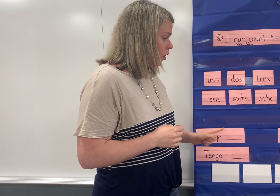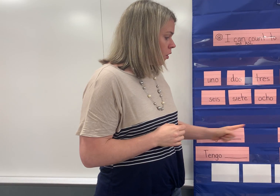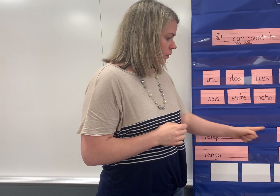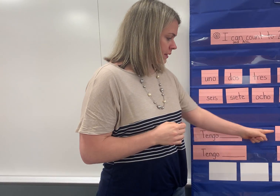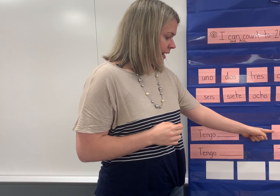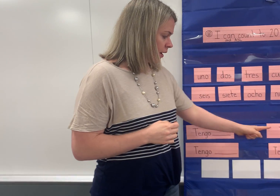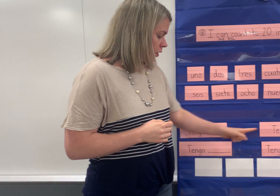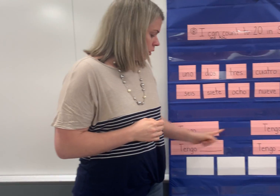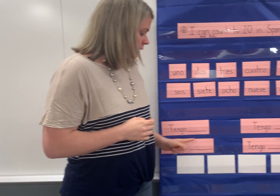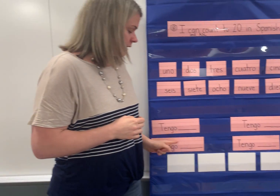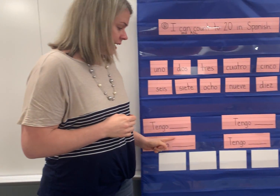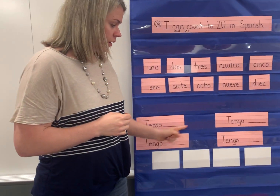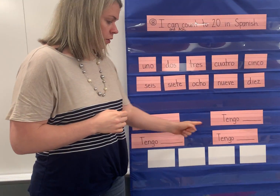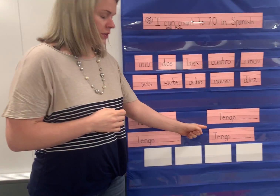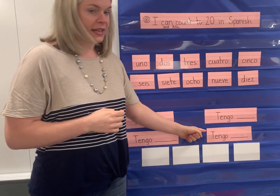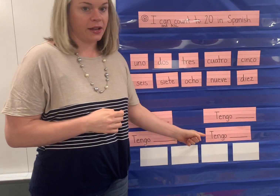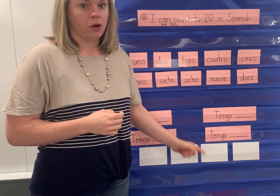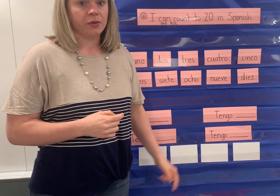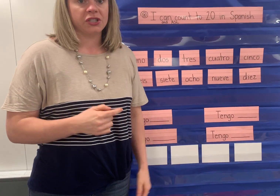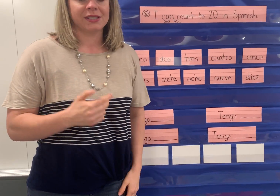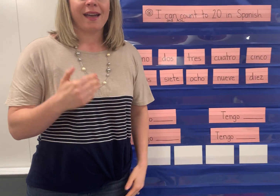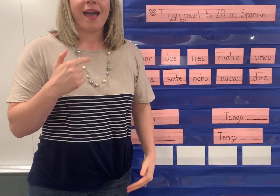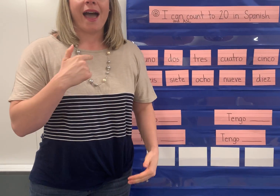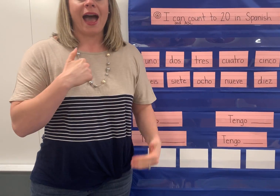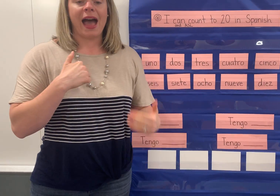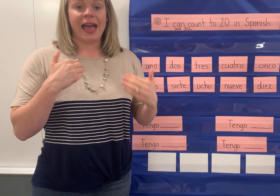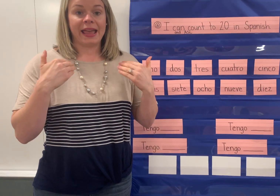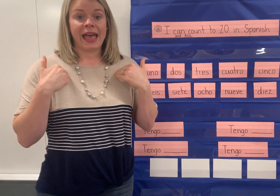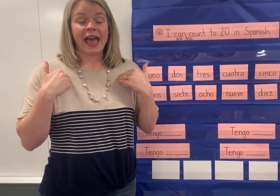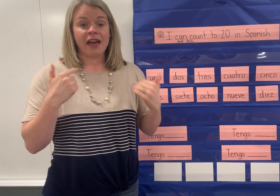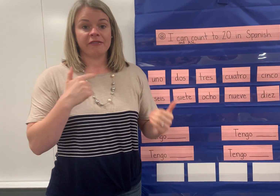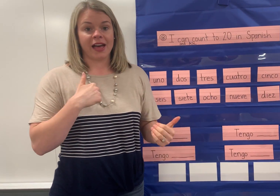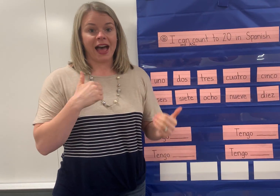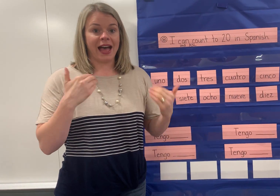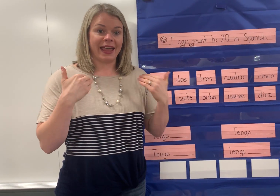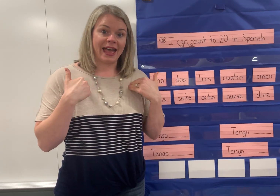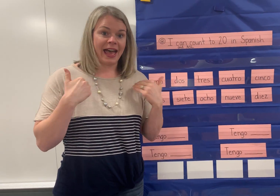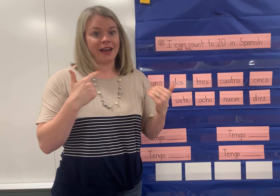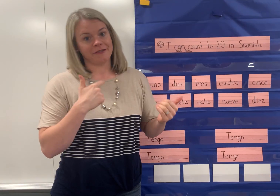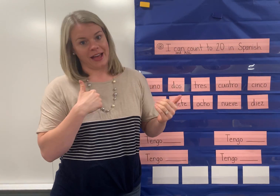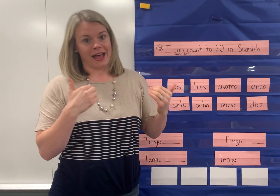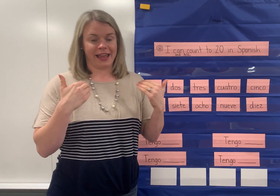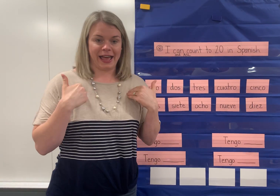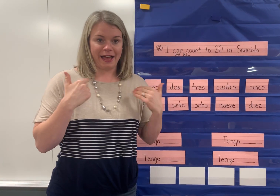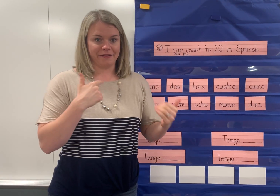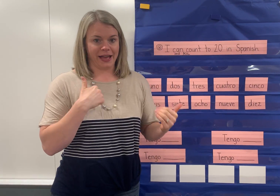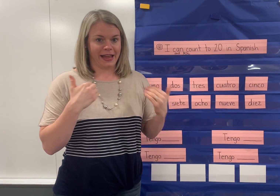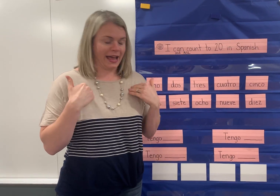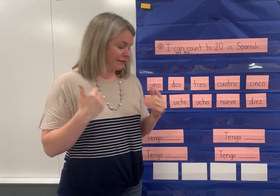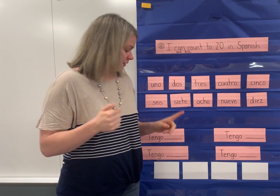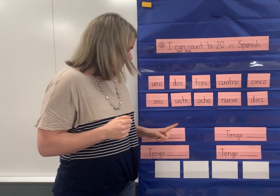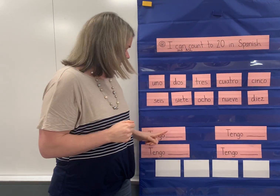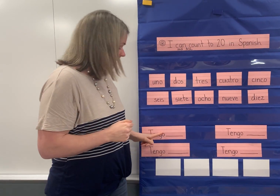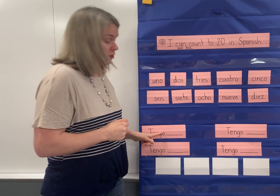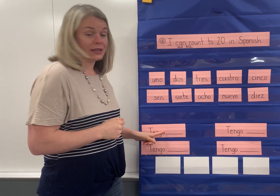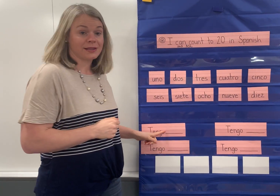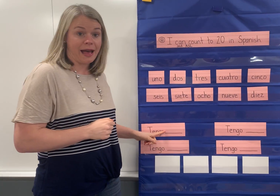Tengo, tengo, tengo, tengo, which is I have, I have, I have, I have. Tengo is I